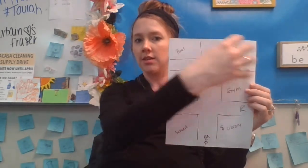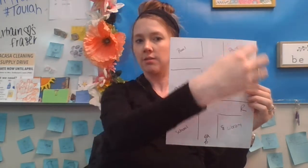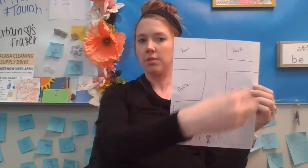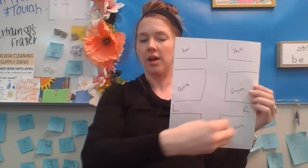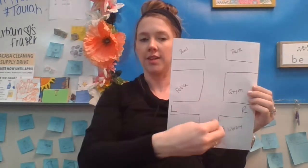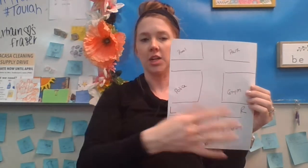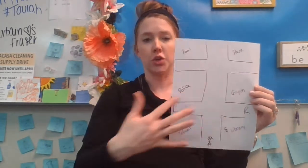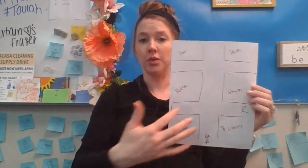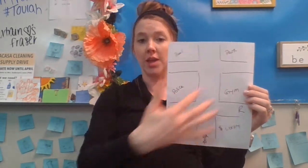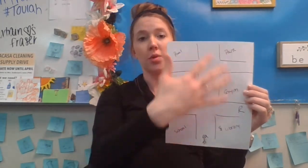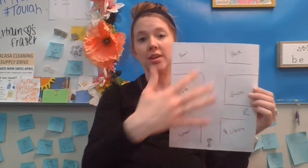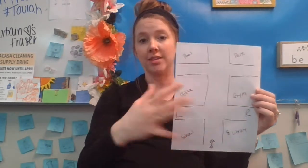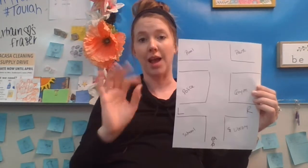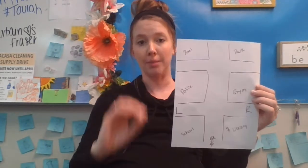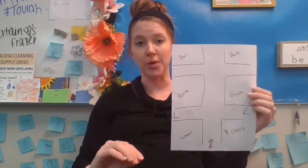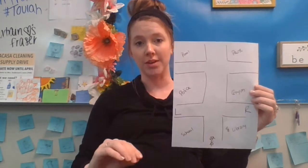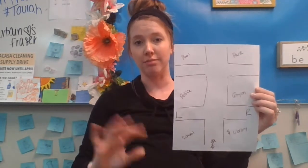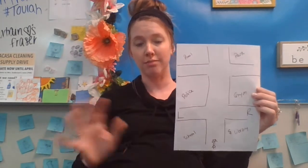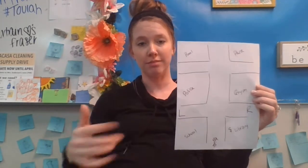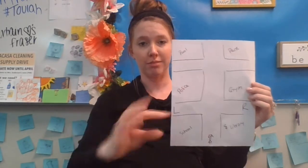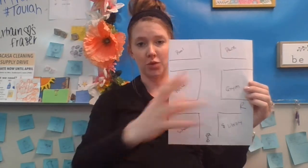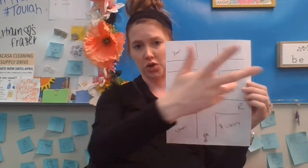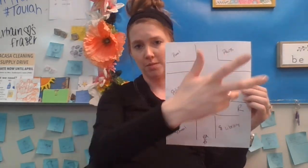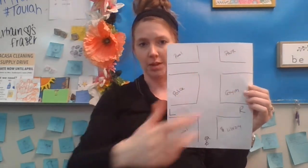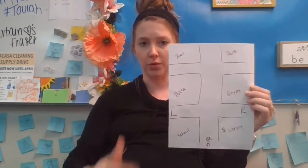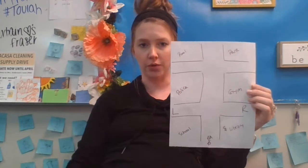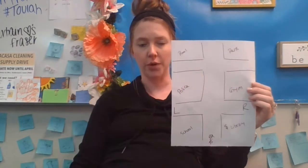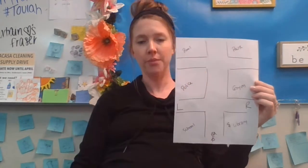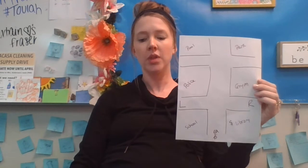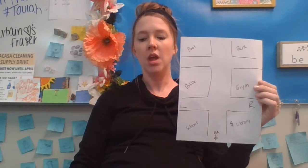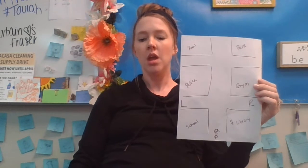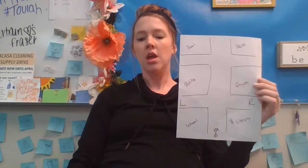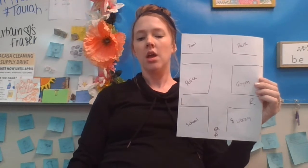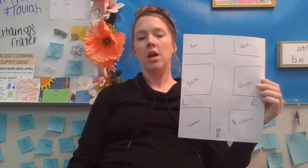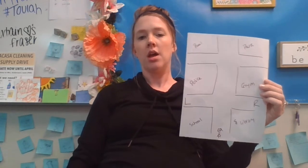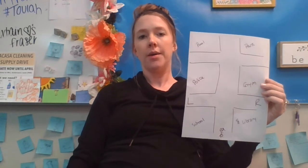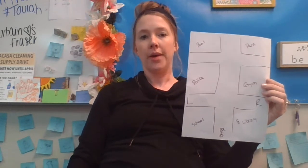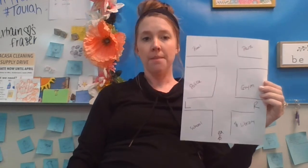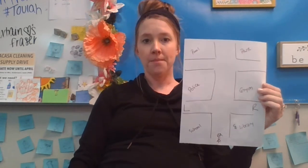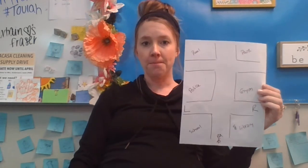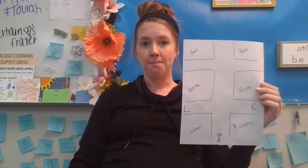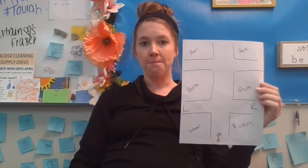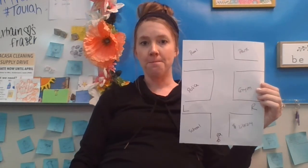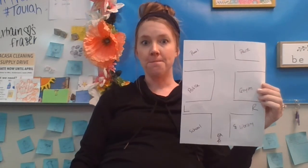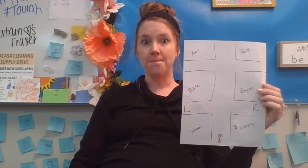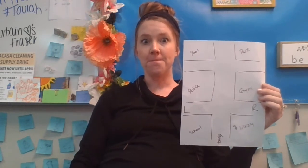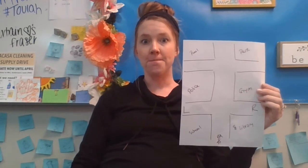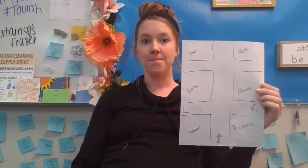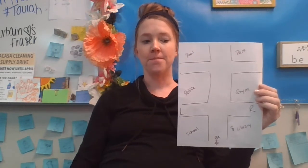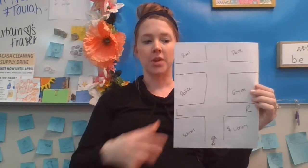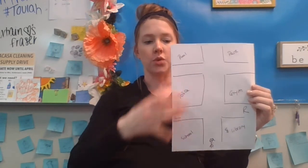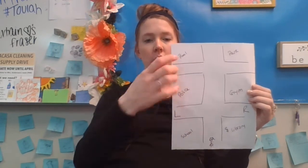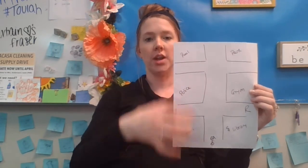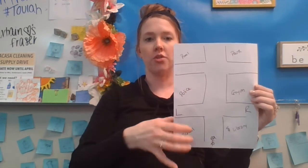6 blocks on it. Don't label it because I'm going to switch up my labels for you. Okay? So go ahead and draw